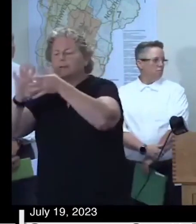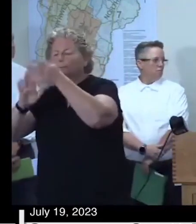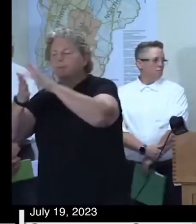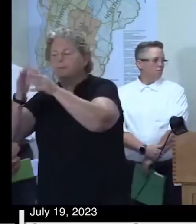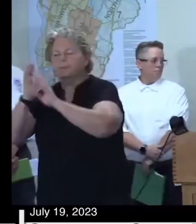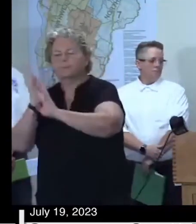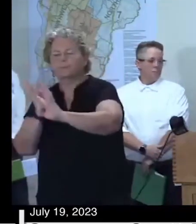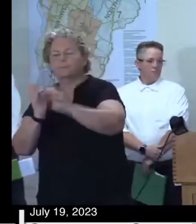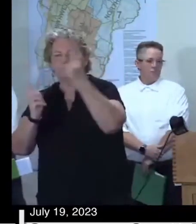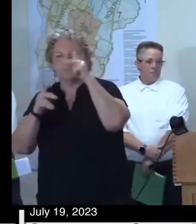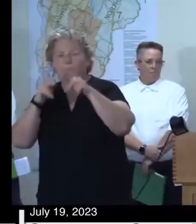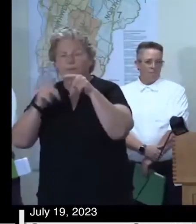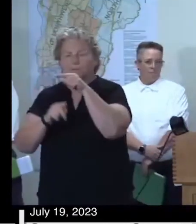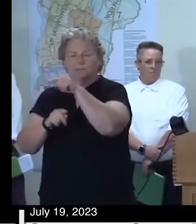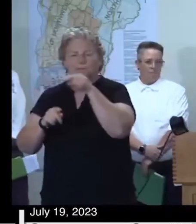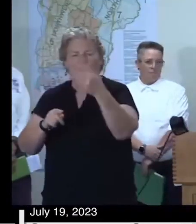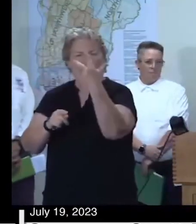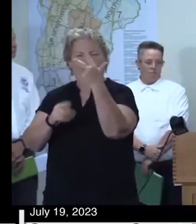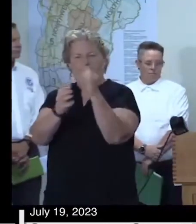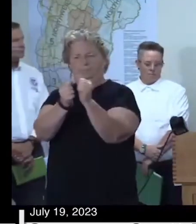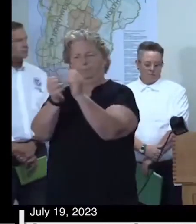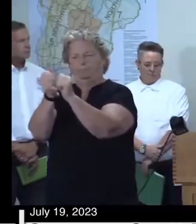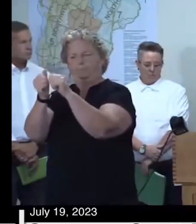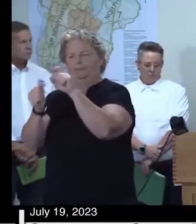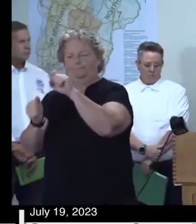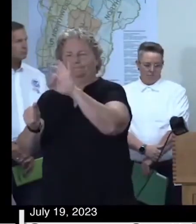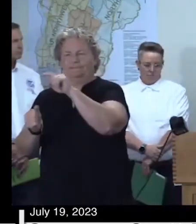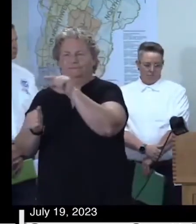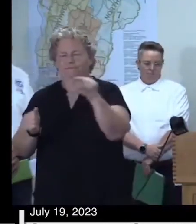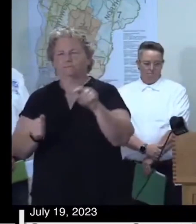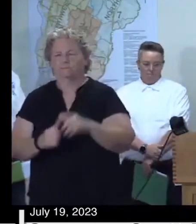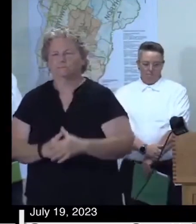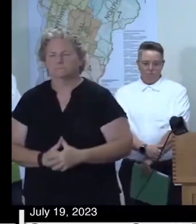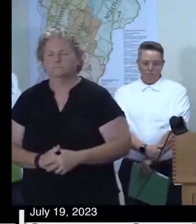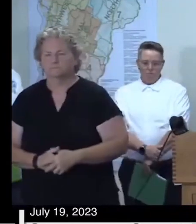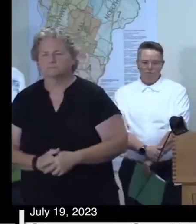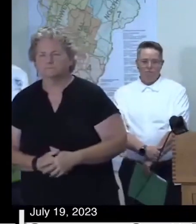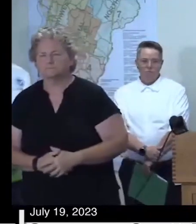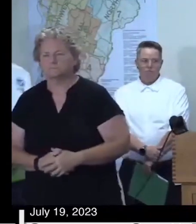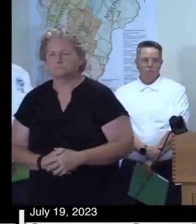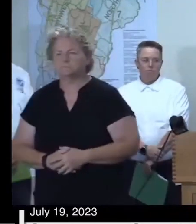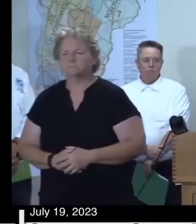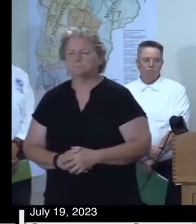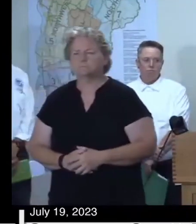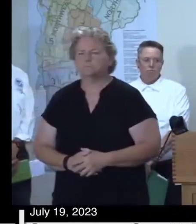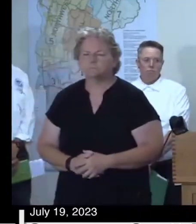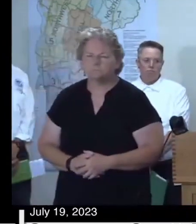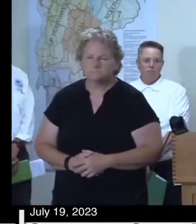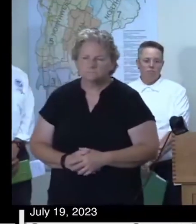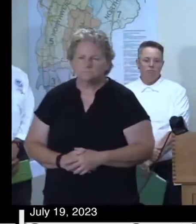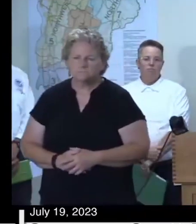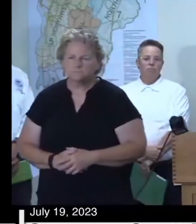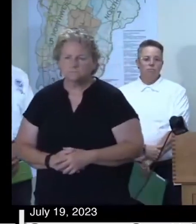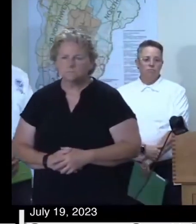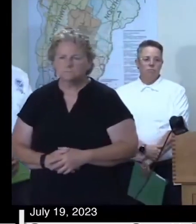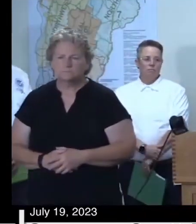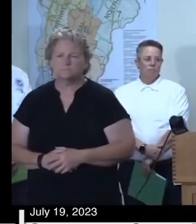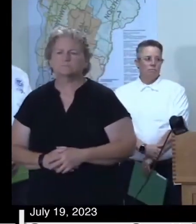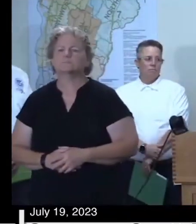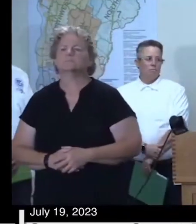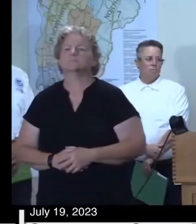wondering what kind of assistance the state can provide. The FEMA's delivering us bottled